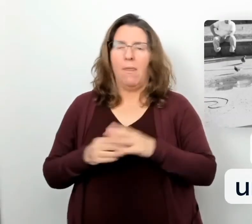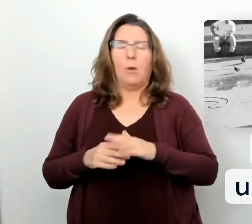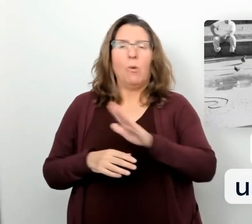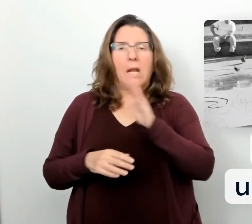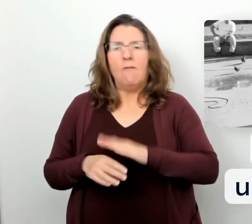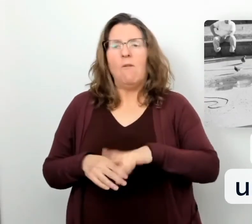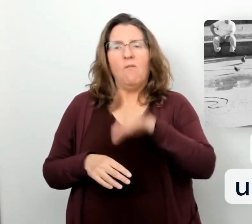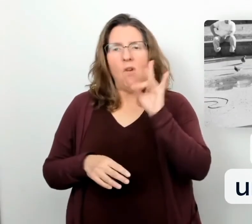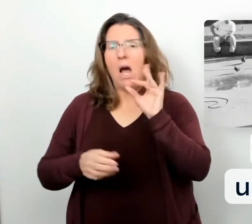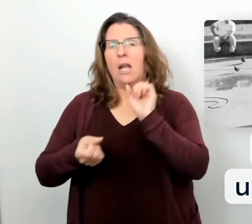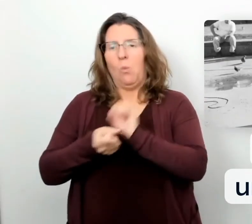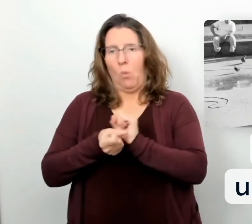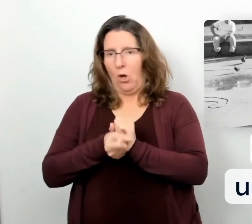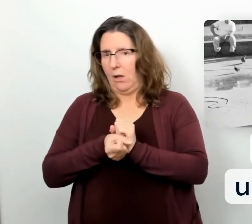How can they find employment?